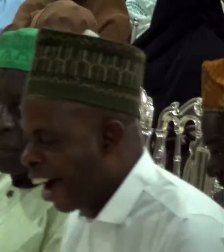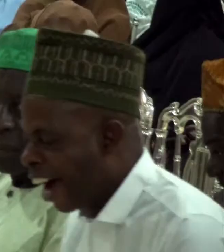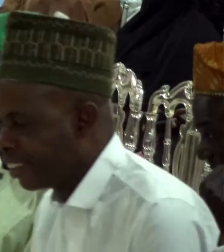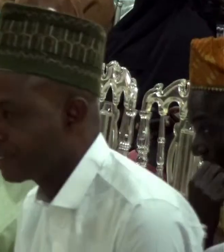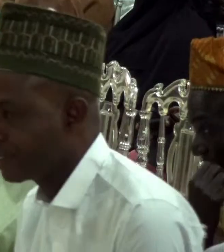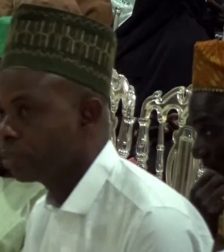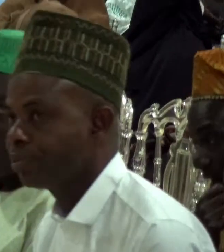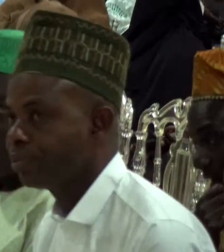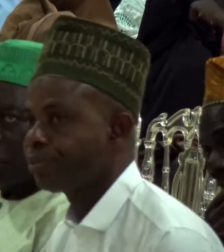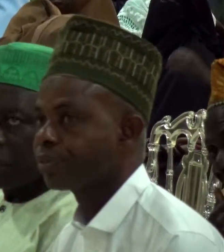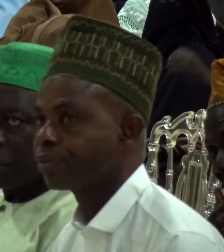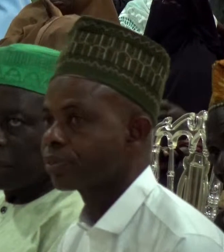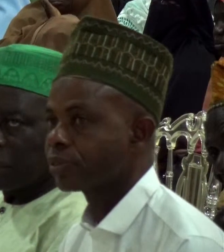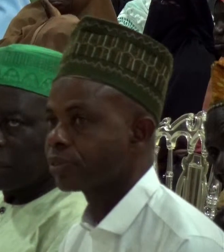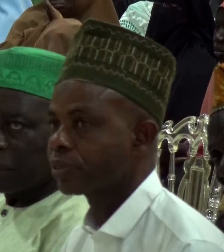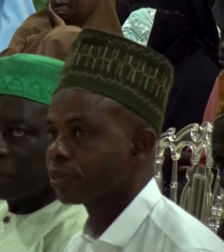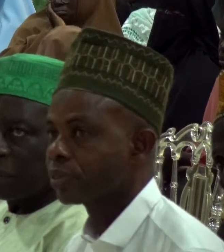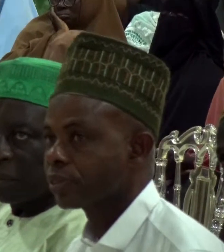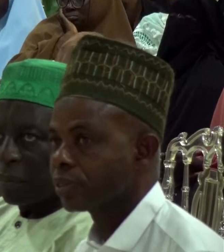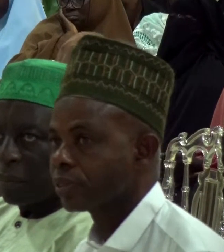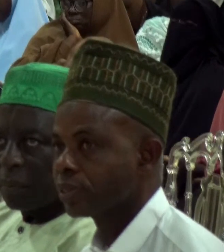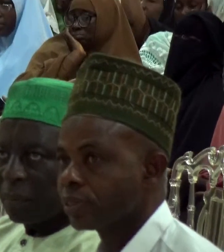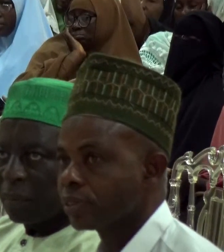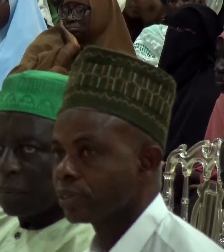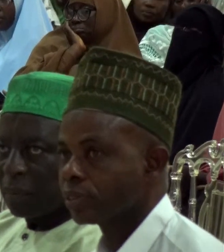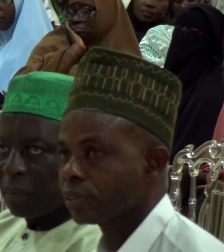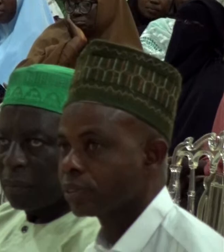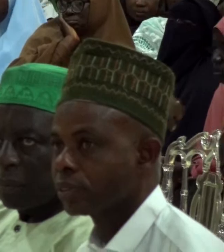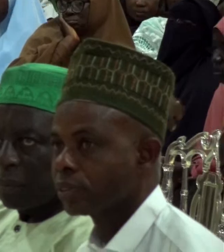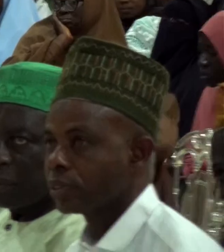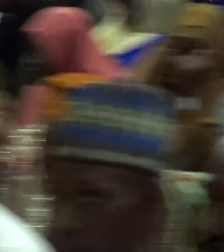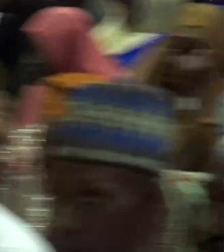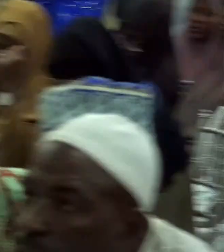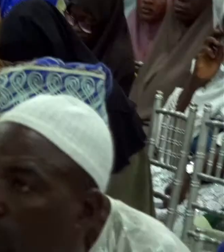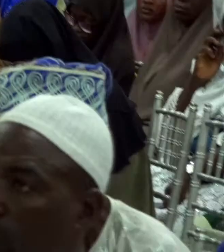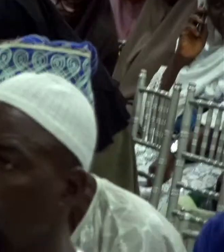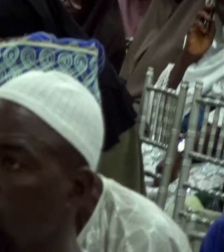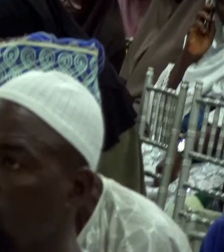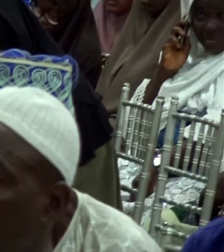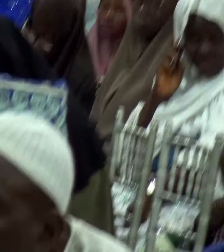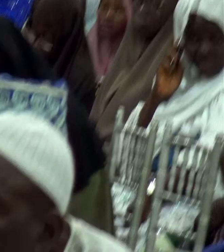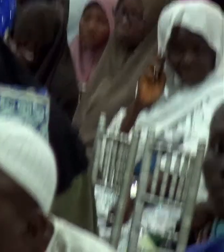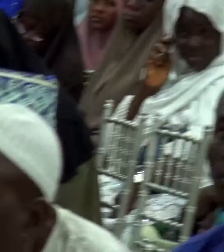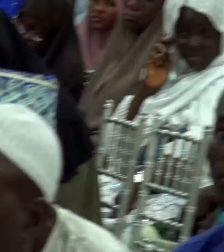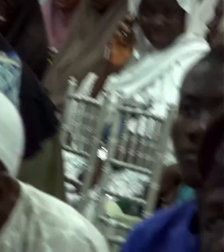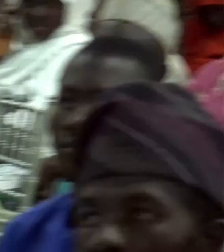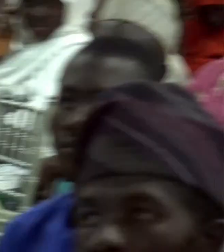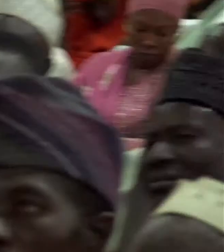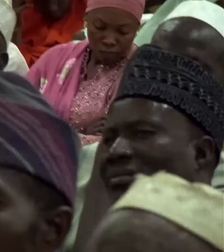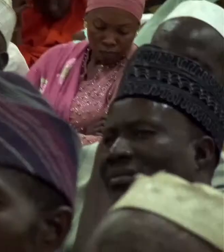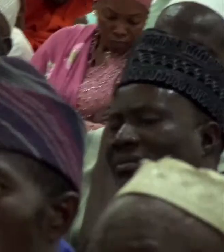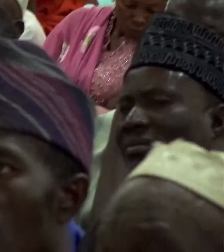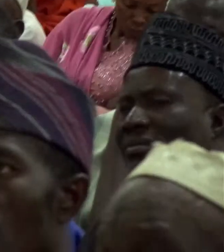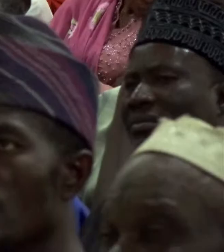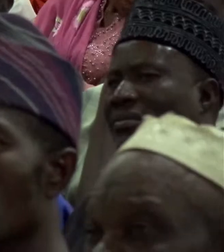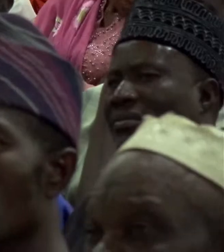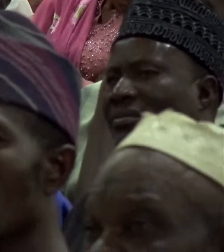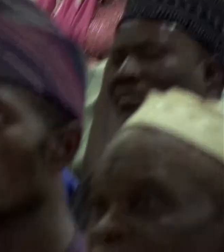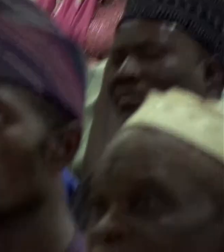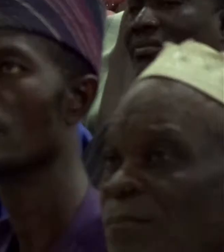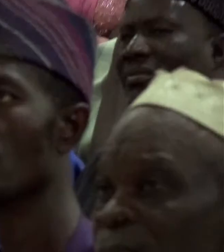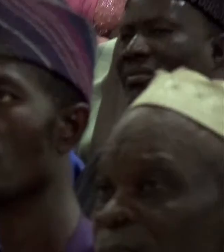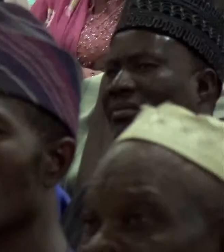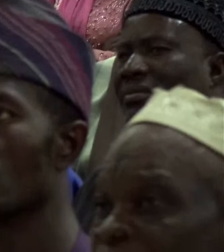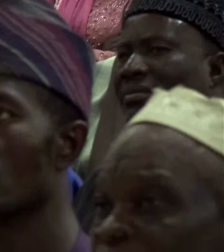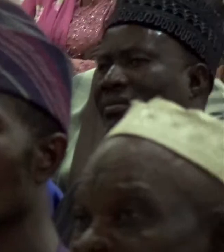more qualified than you to be that same thing that Allah has not given that such thing to. So it is an amen on your part, and you must jealously, it must be